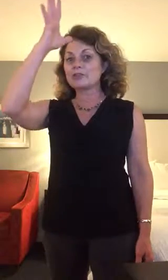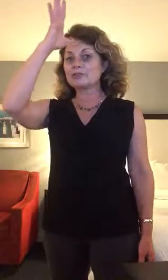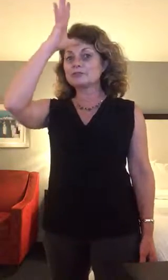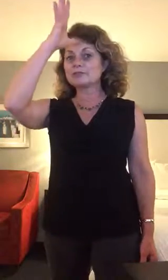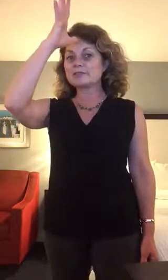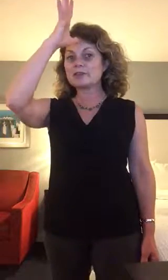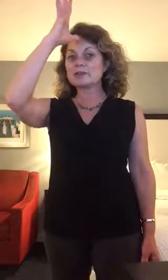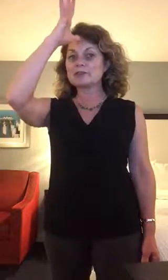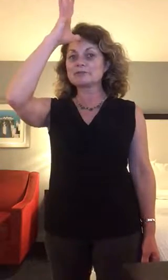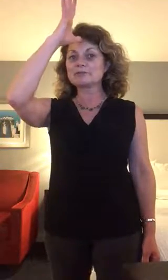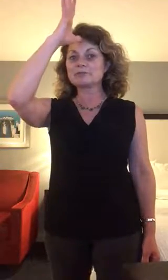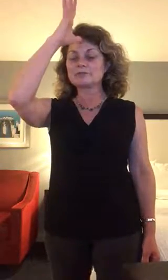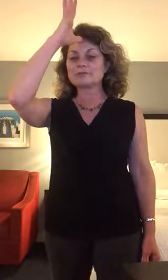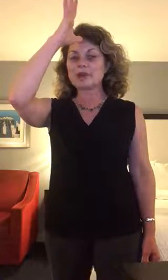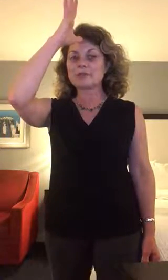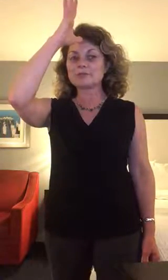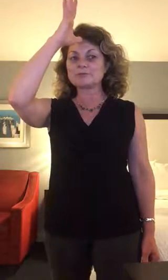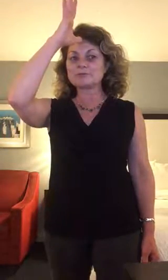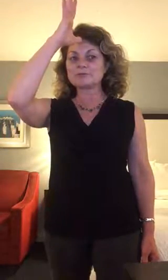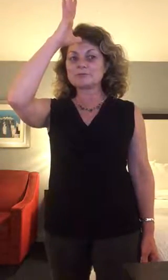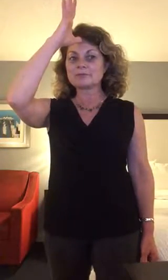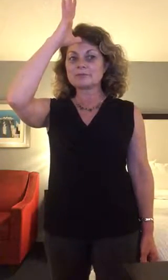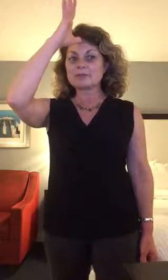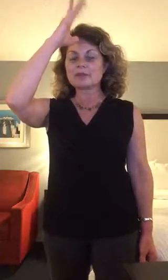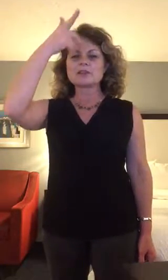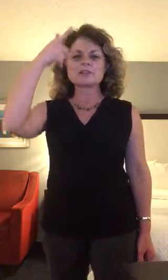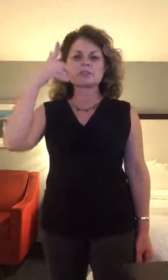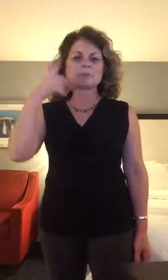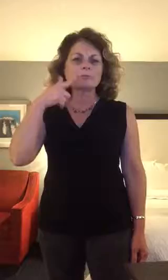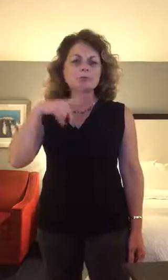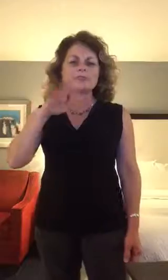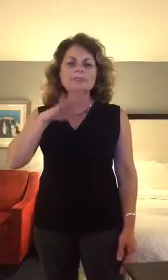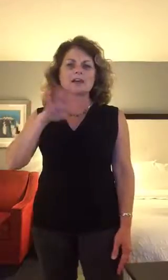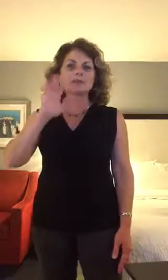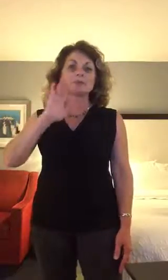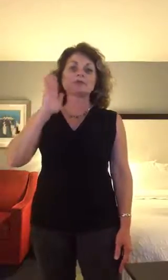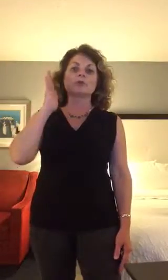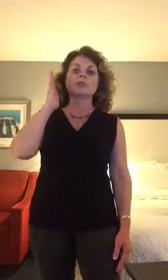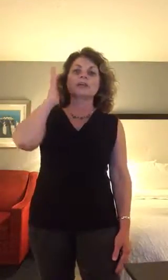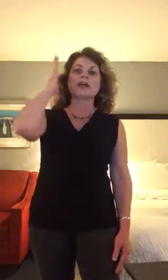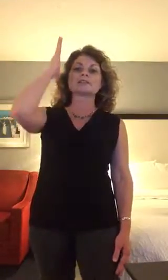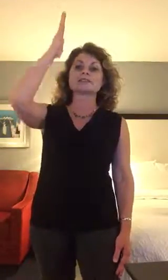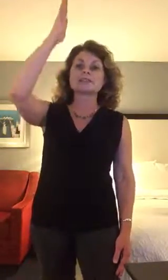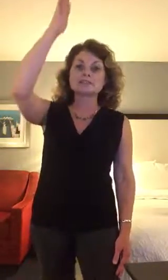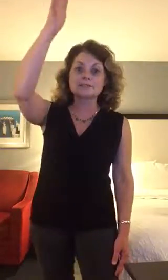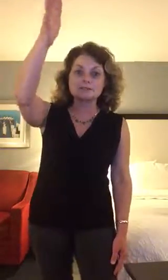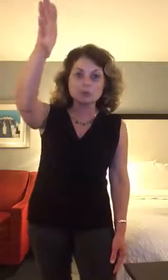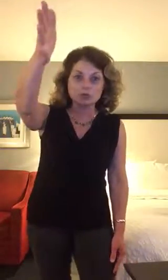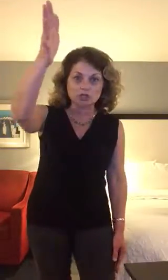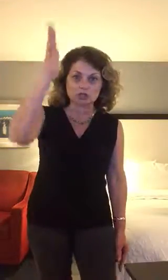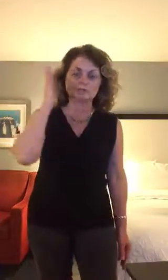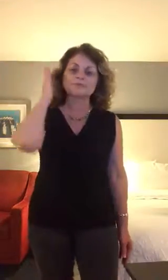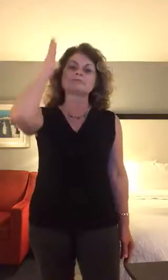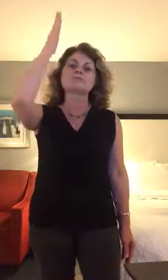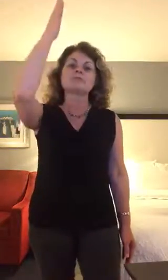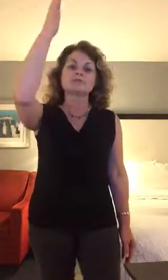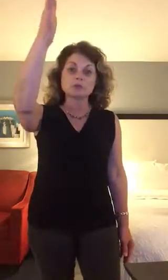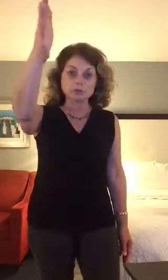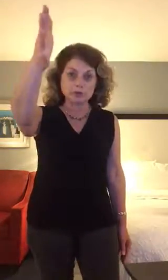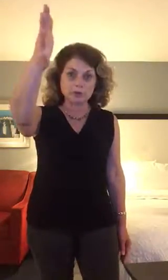Father is up here. Father. So remember we signed before in the classes, this is future. Future, it